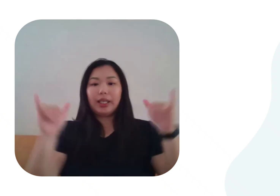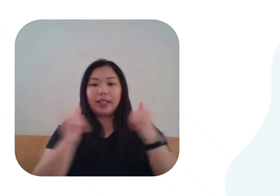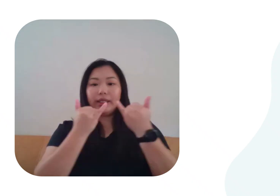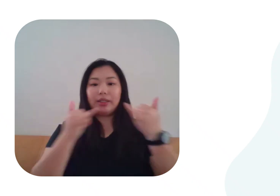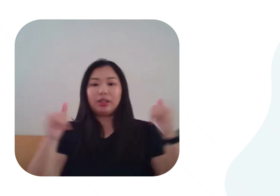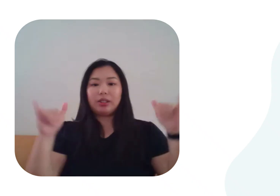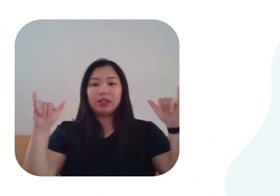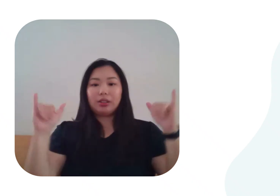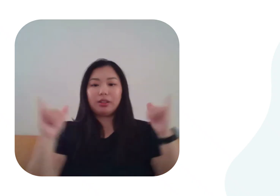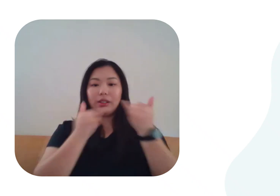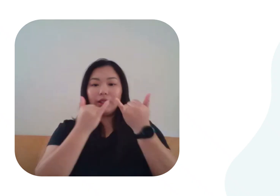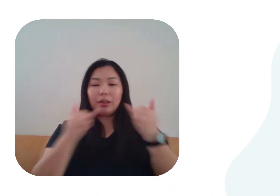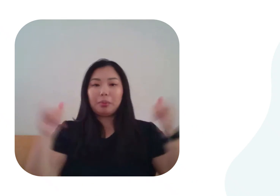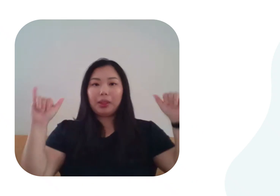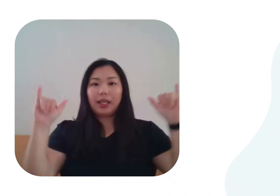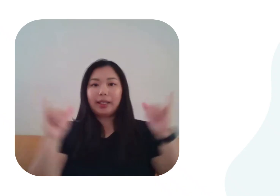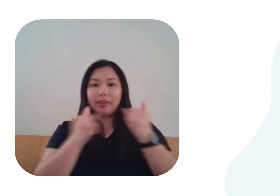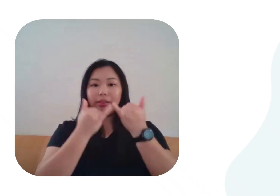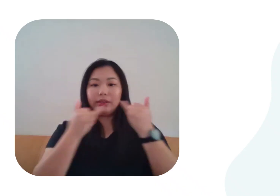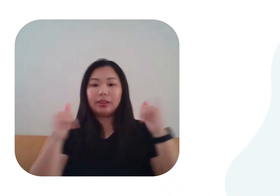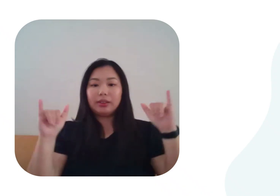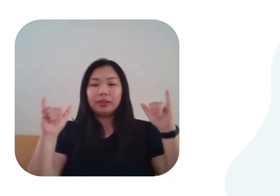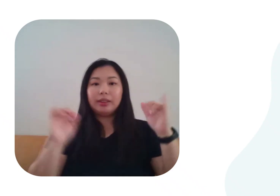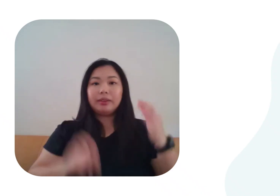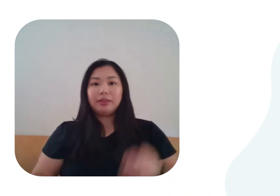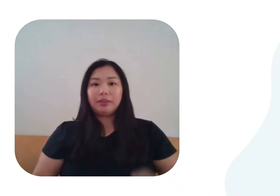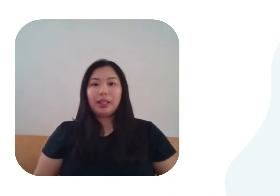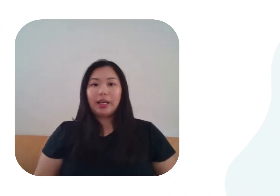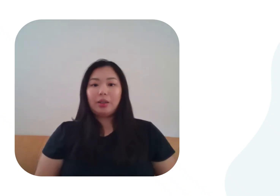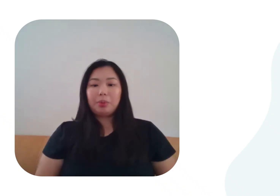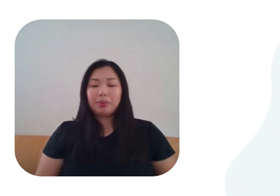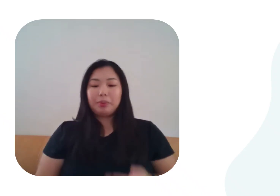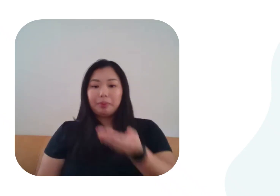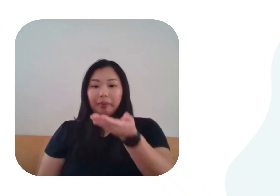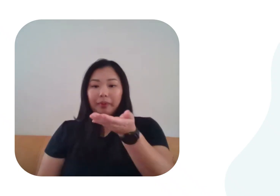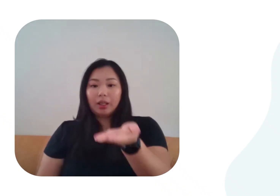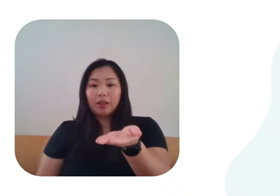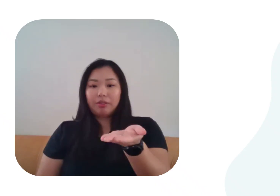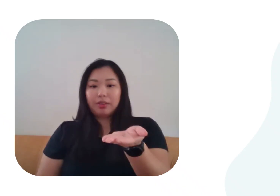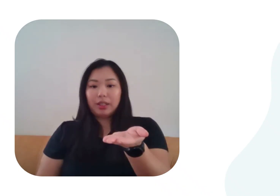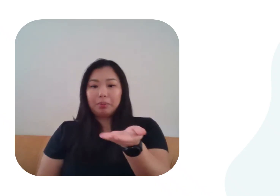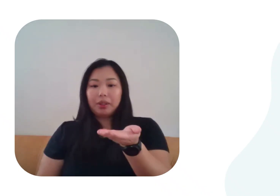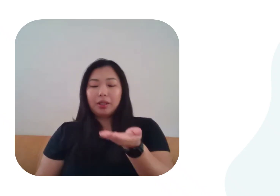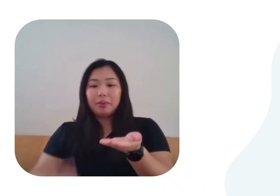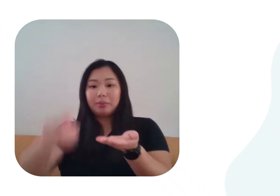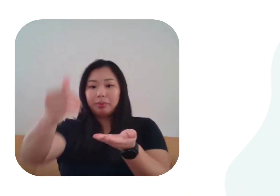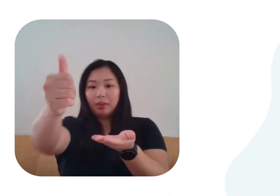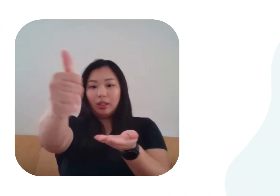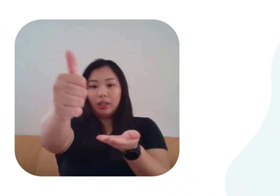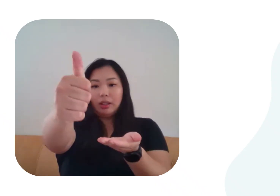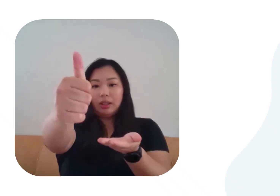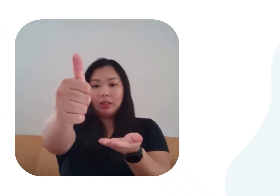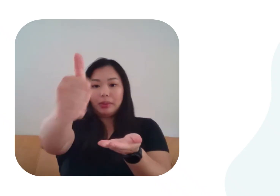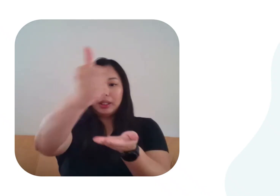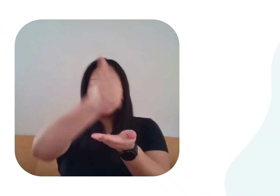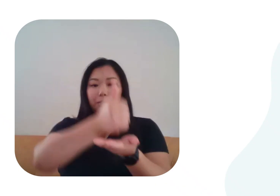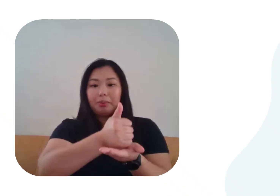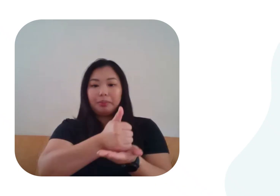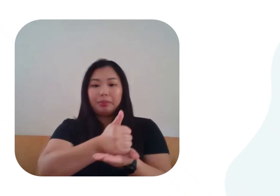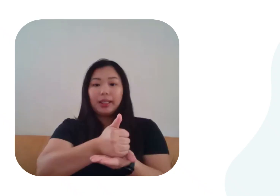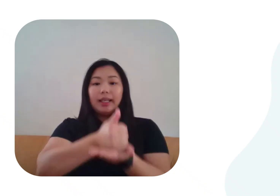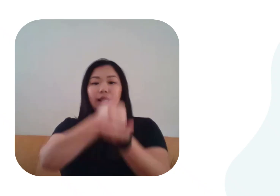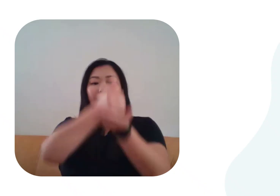swing in and out. Play. Help, flat palm, thumbs